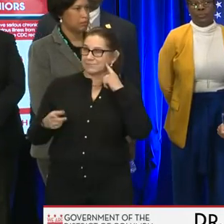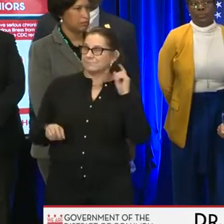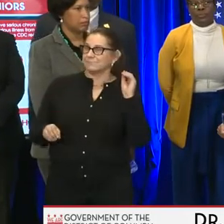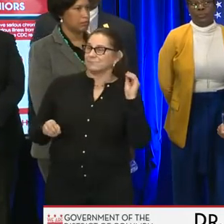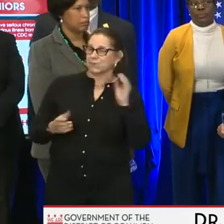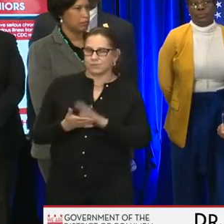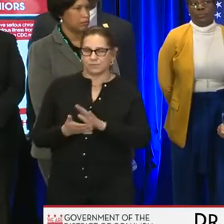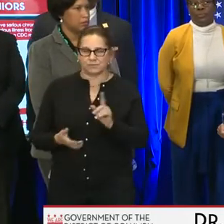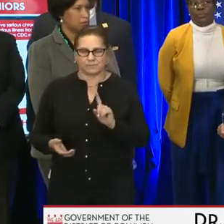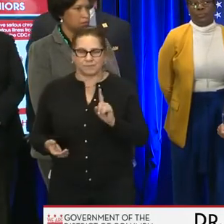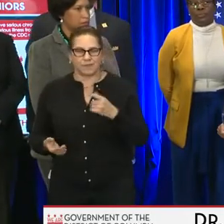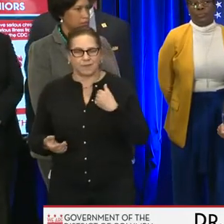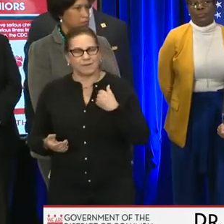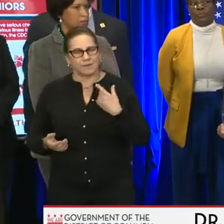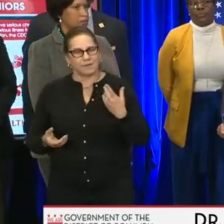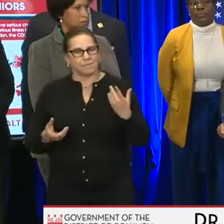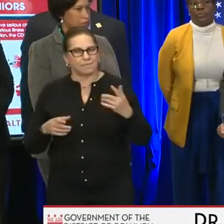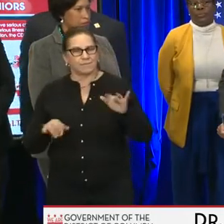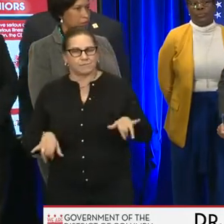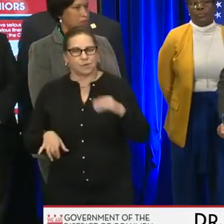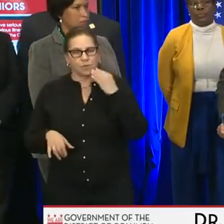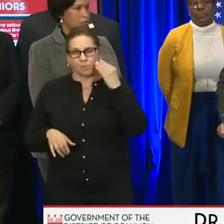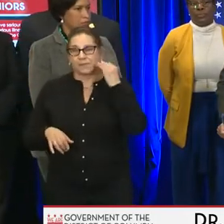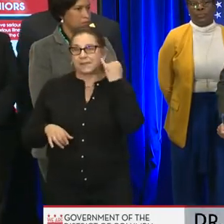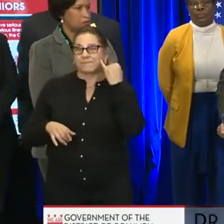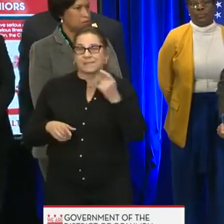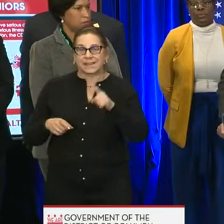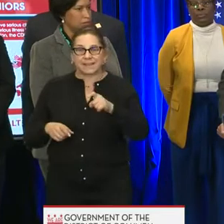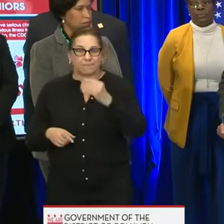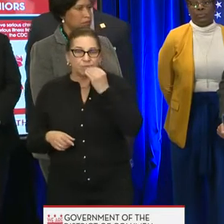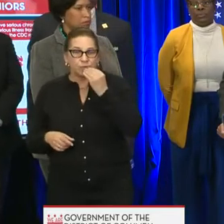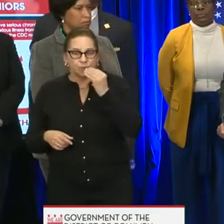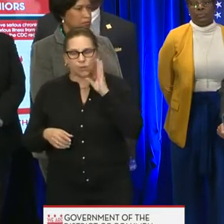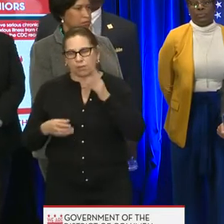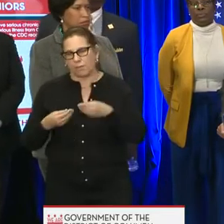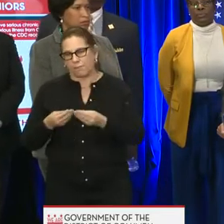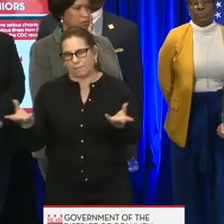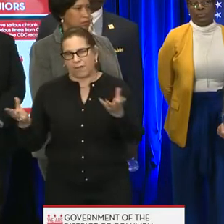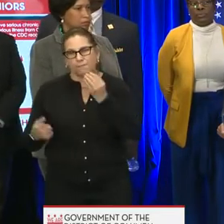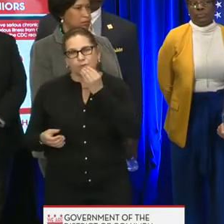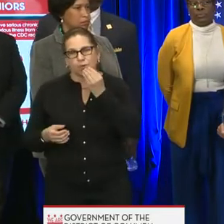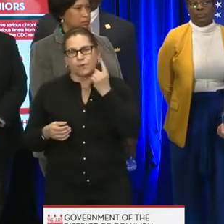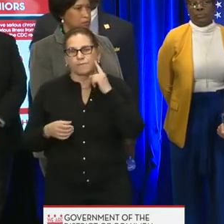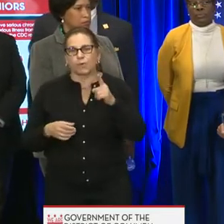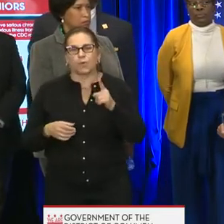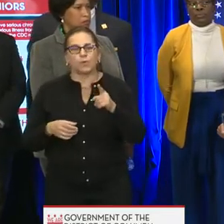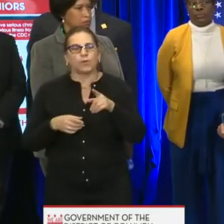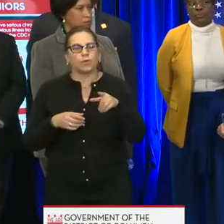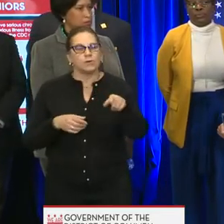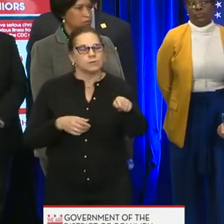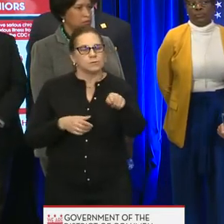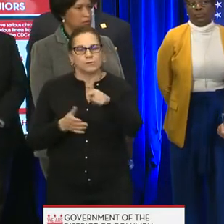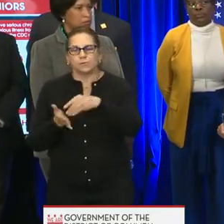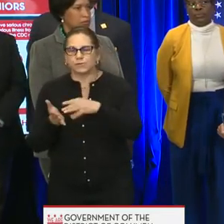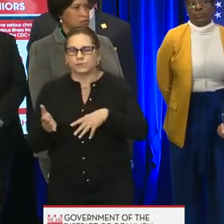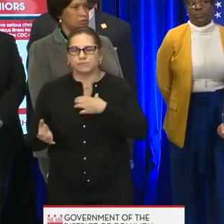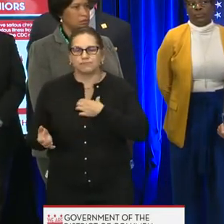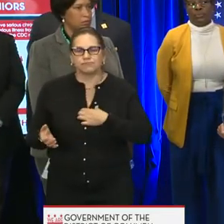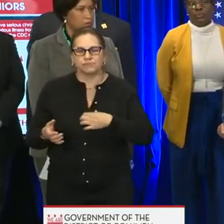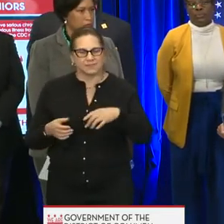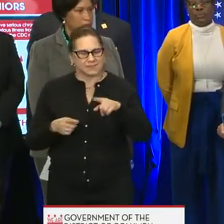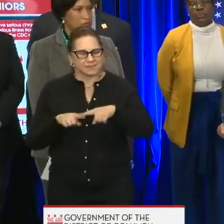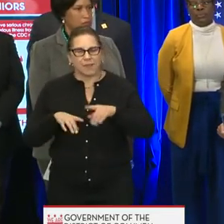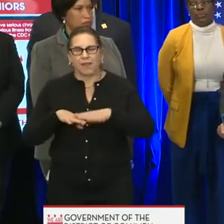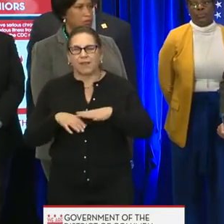provided to students. We've identified sites for our families across the district. We'll include that would